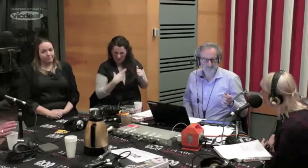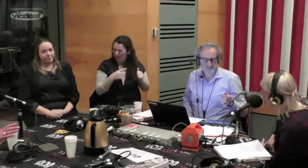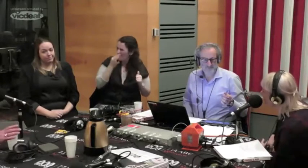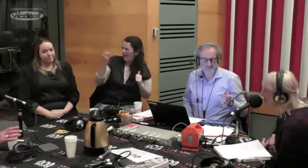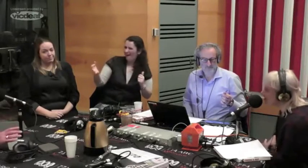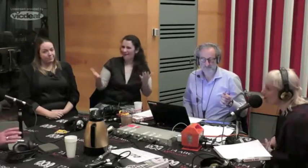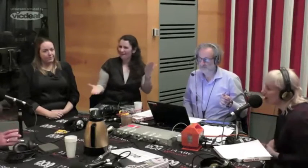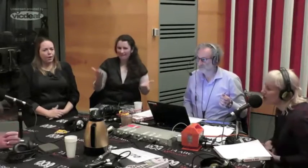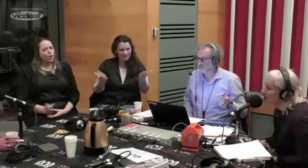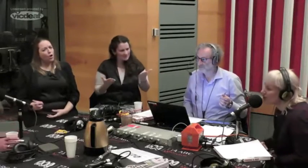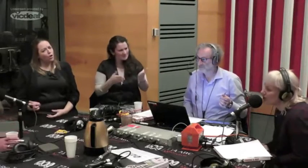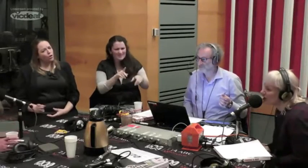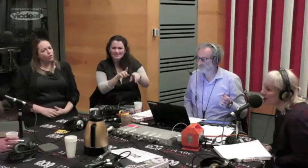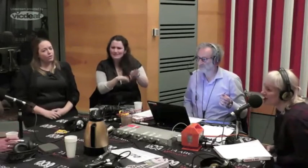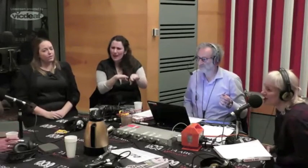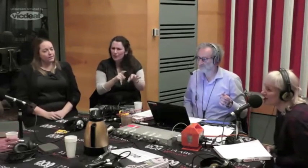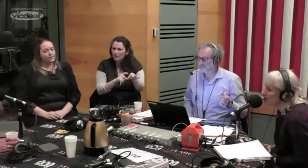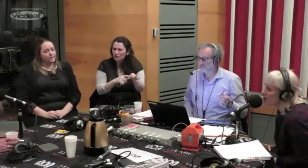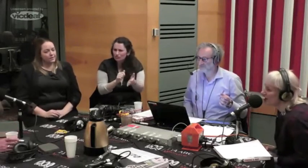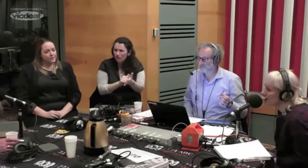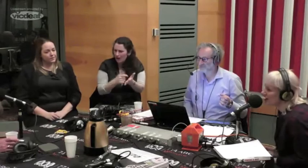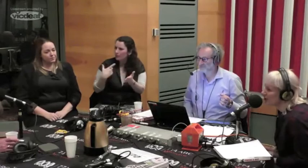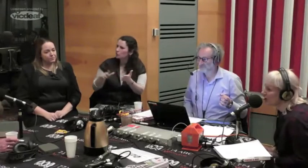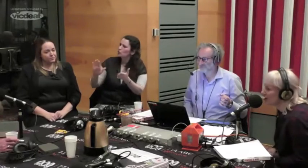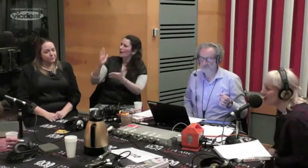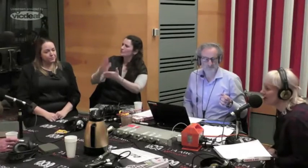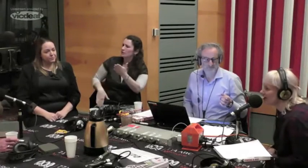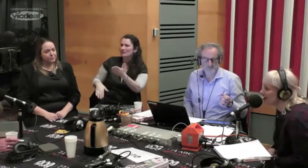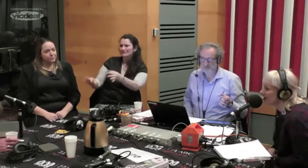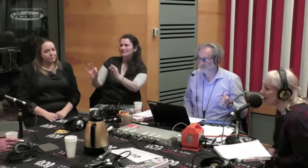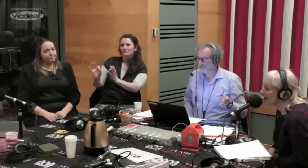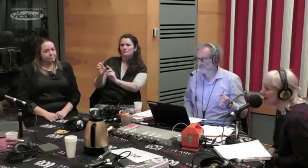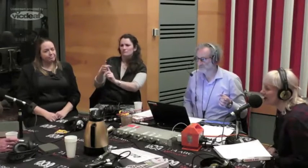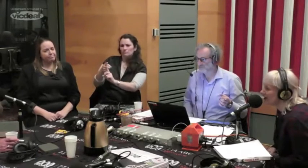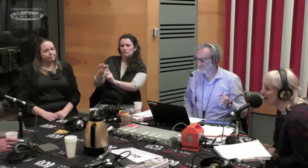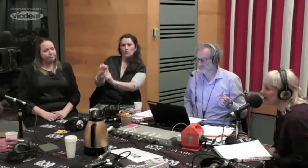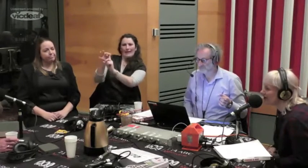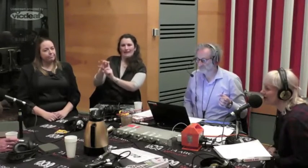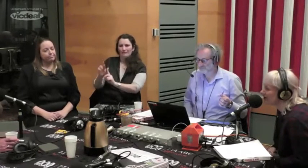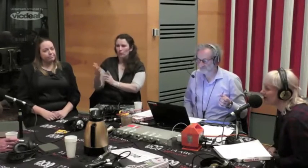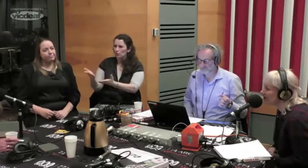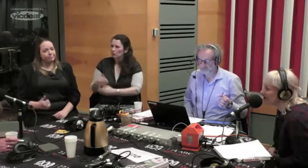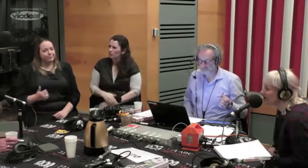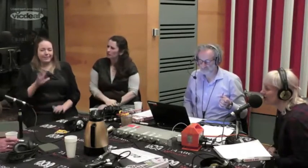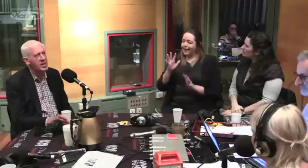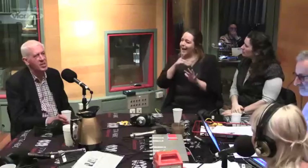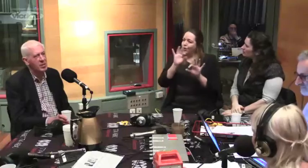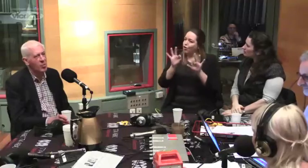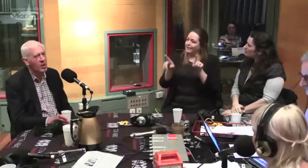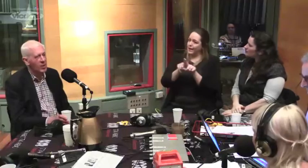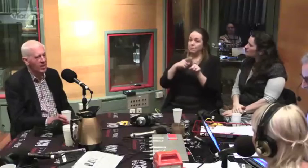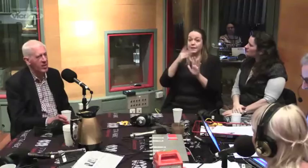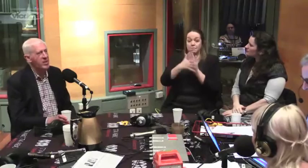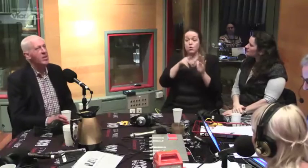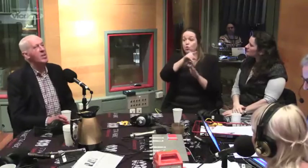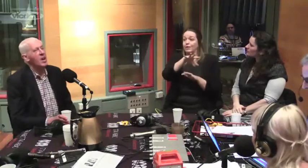isn't it? Because Graham's experience is unique in what it is. Yeah, I'm not sure that it's the same question, though, Jacinta, because you're taking something